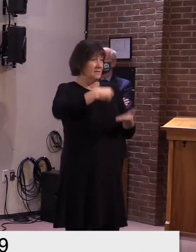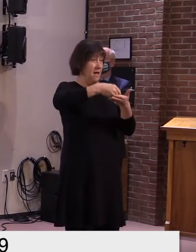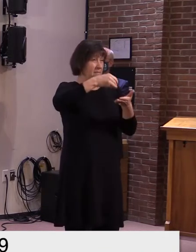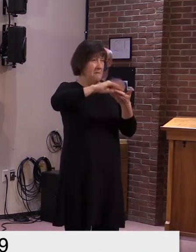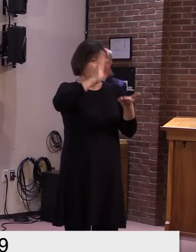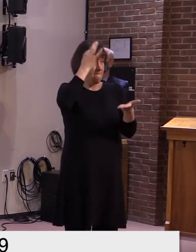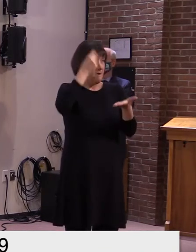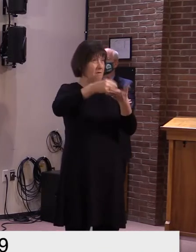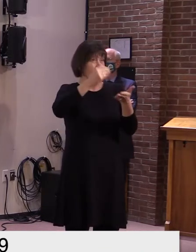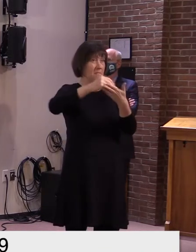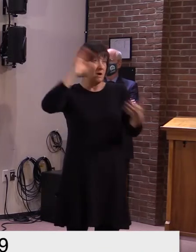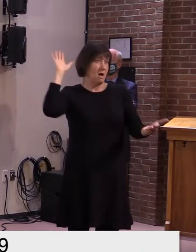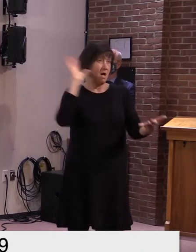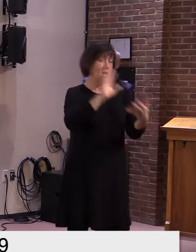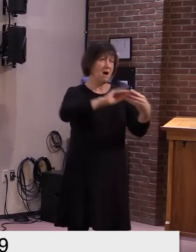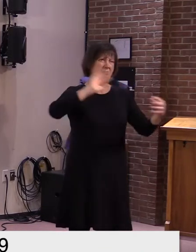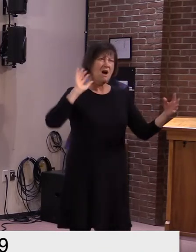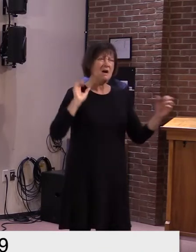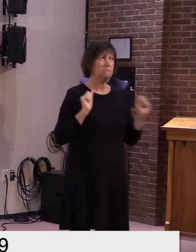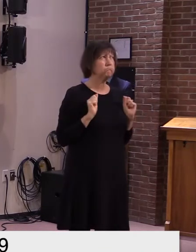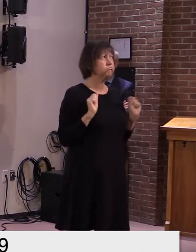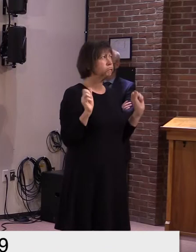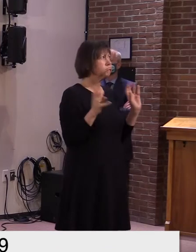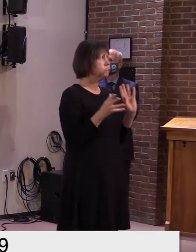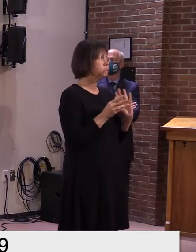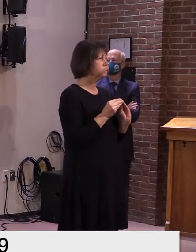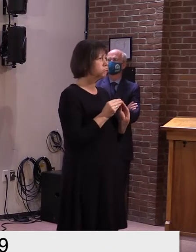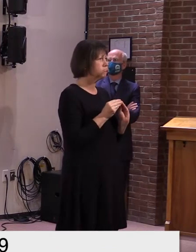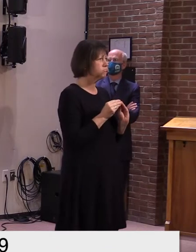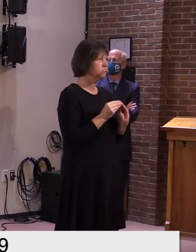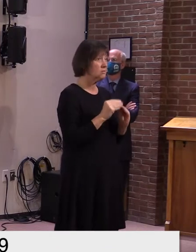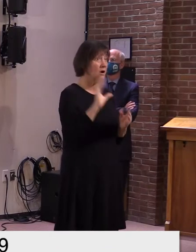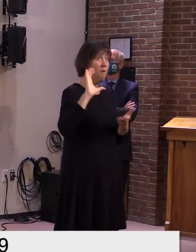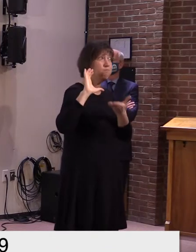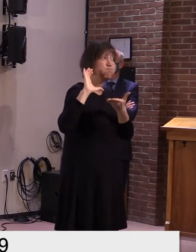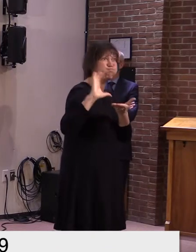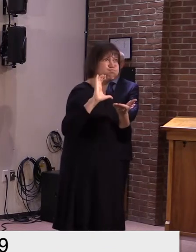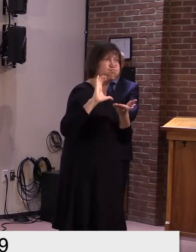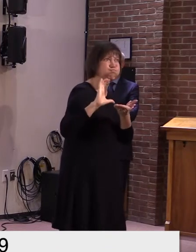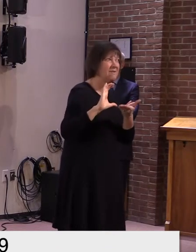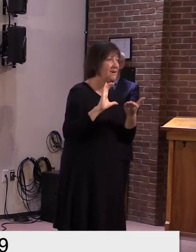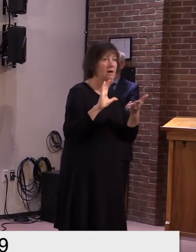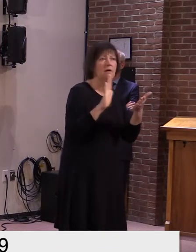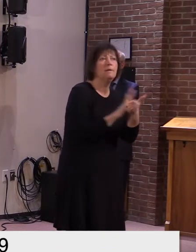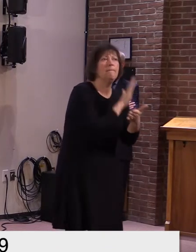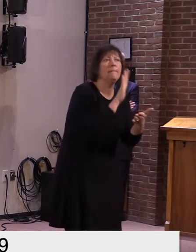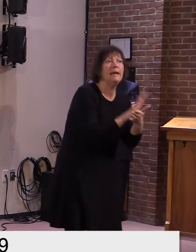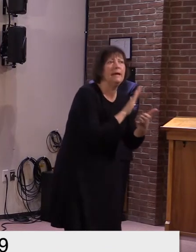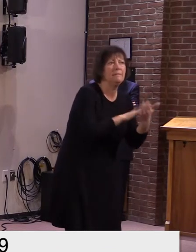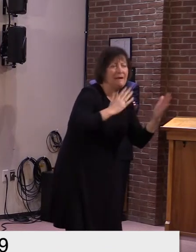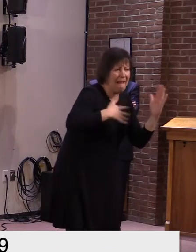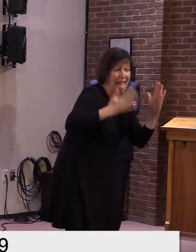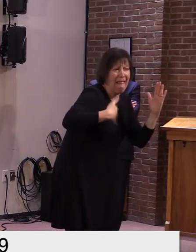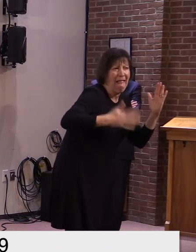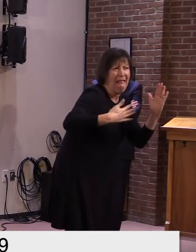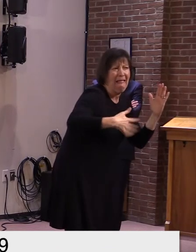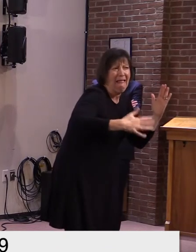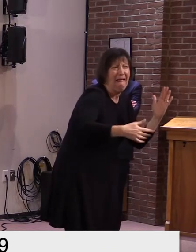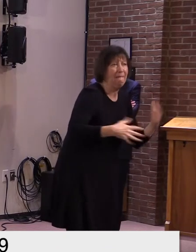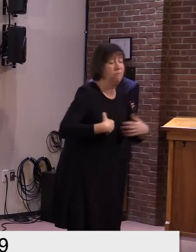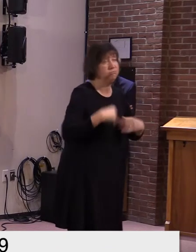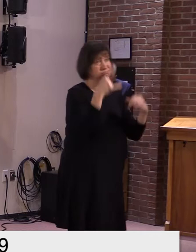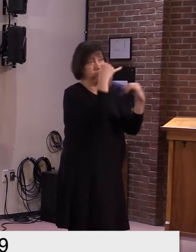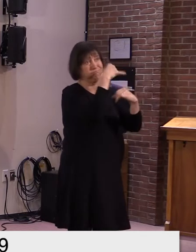bill was about 24 inches high, over 5,000 pages. So within the